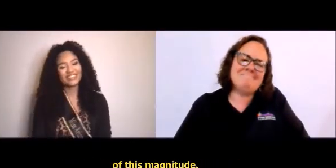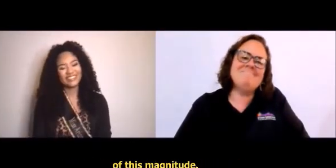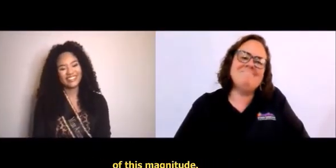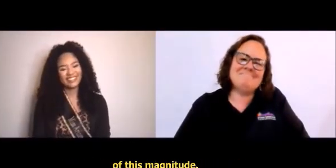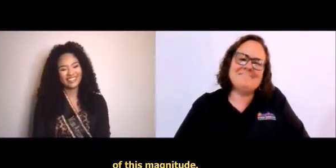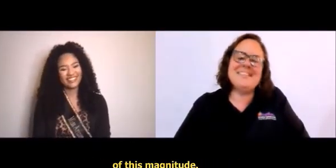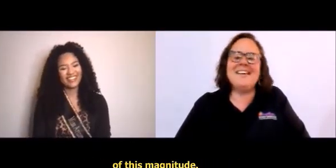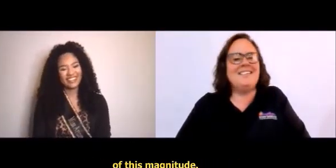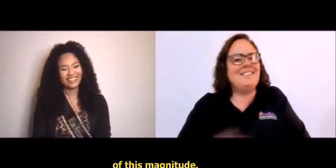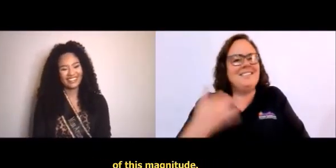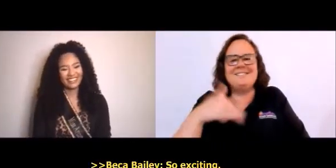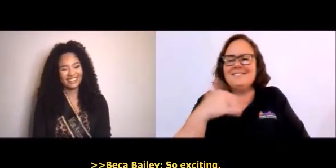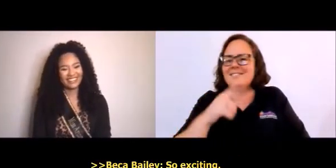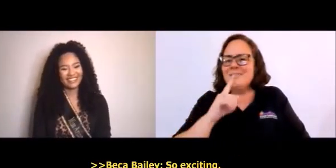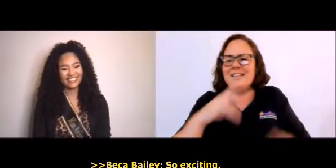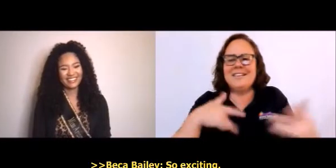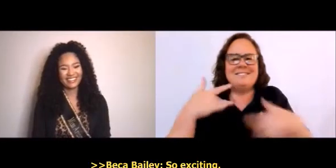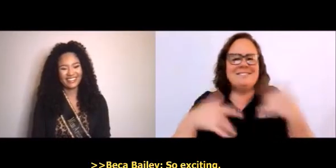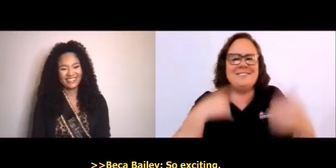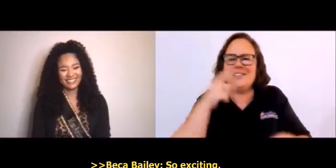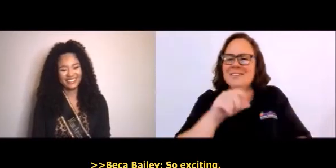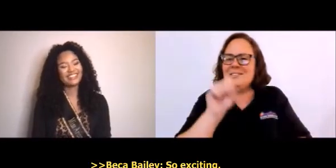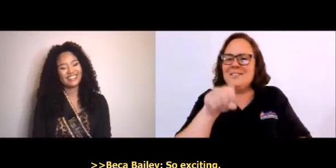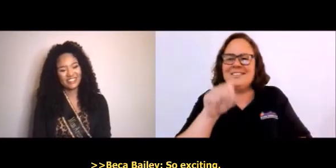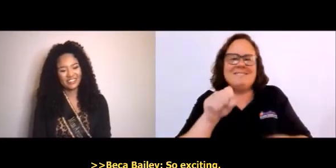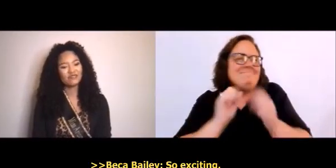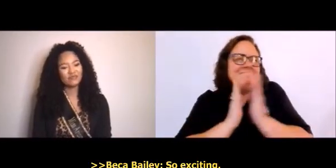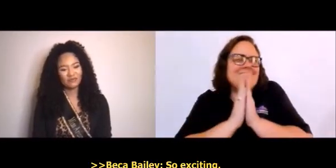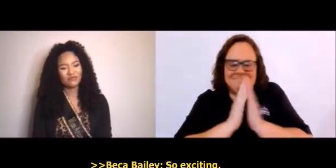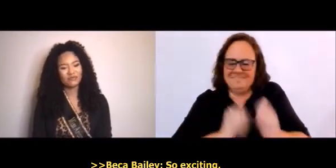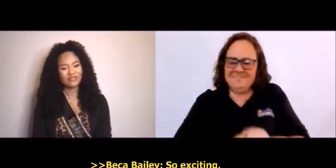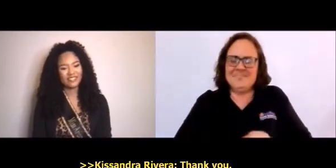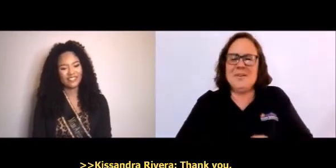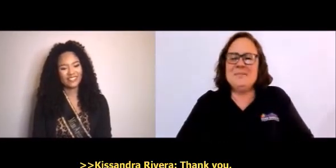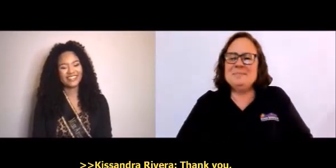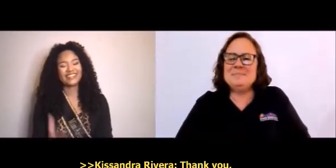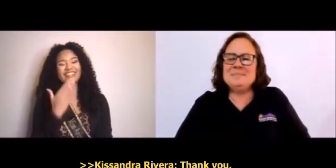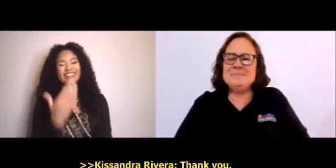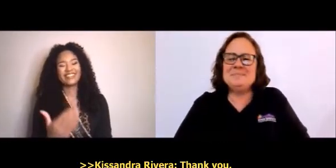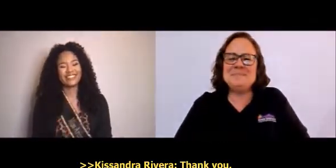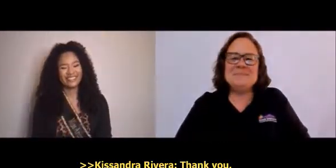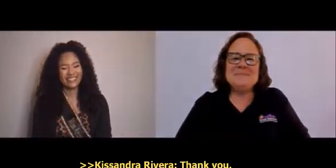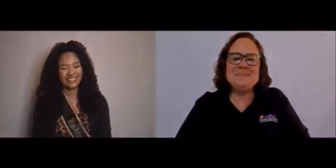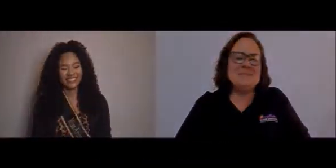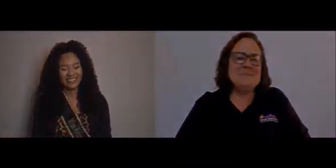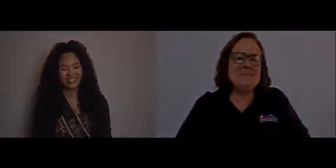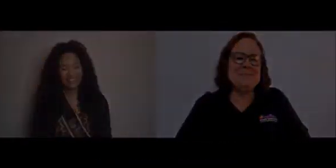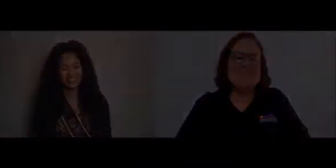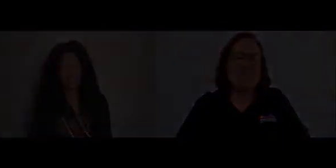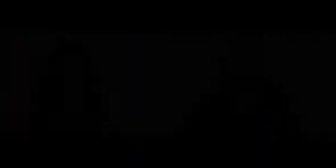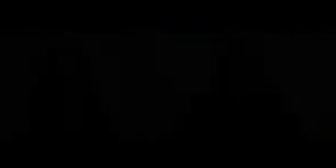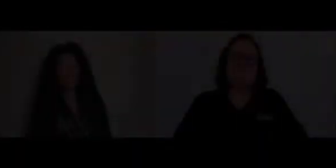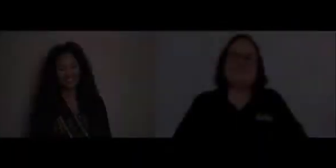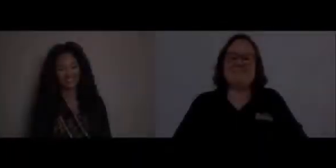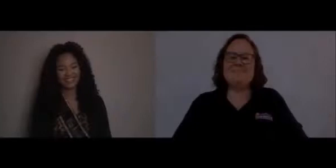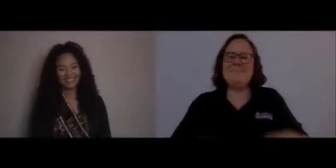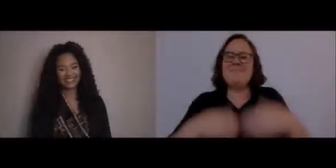this magnitude. So exciting. Thank you.